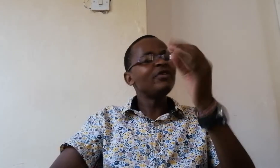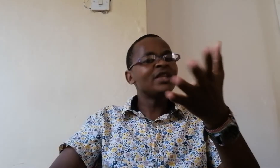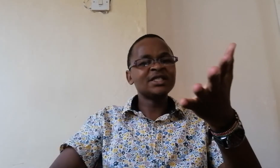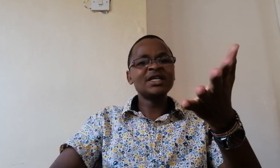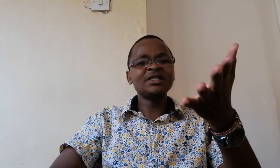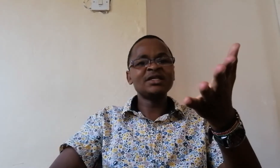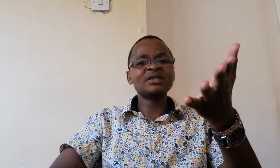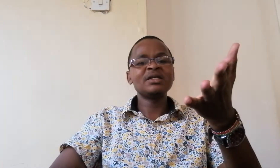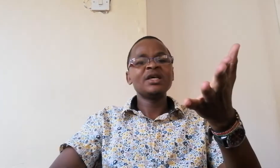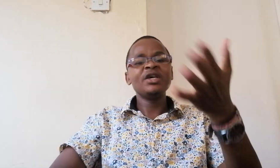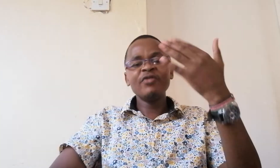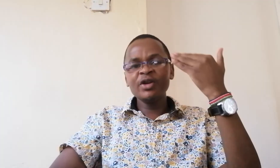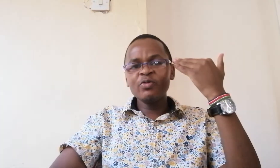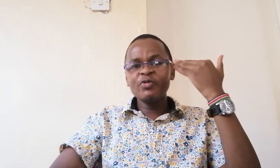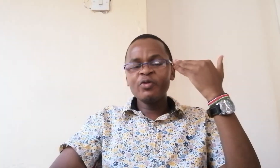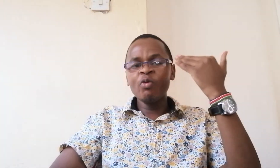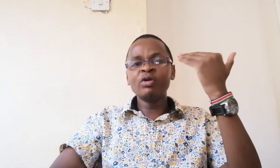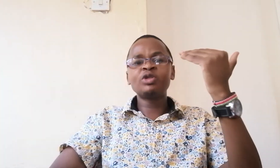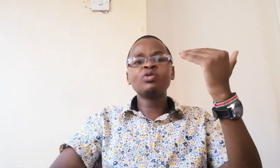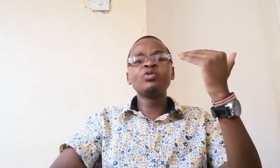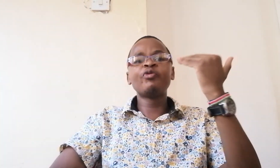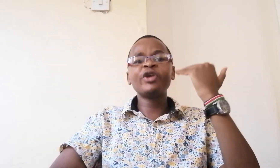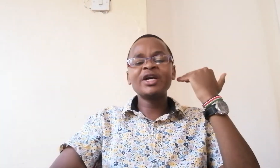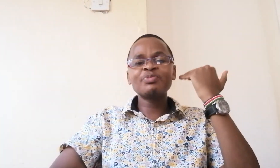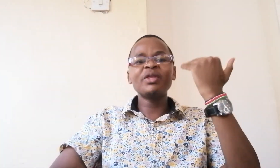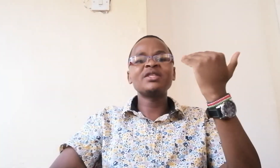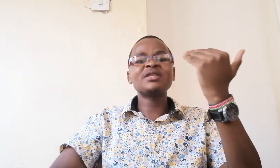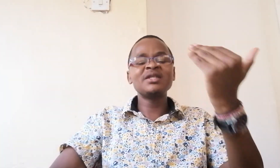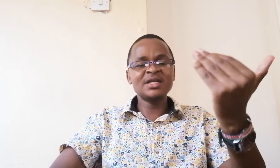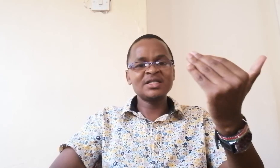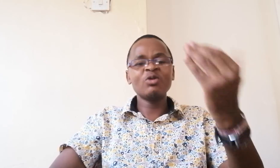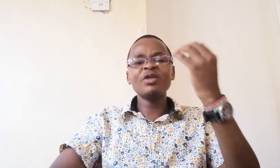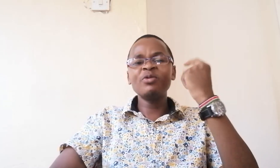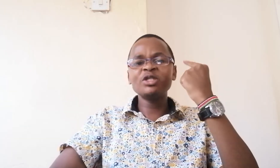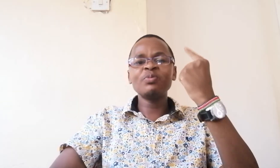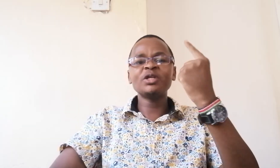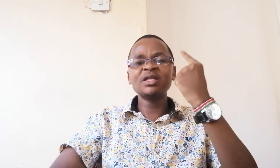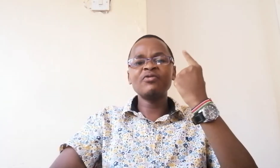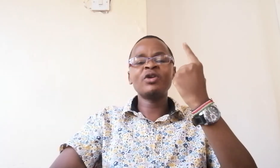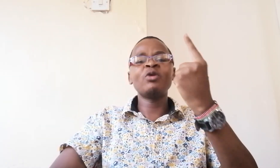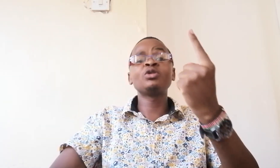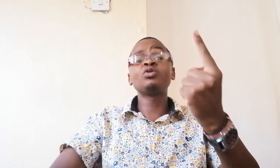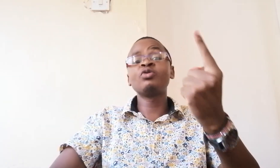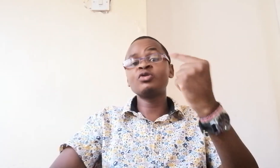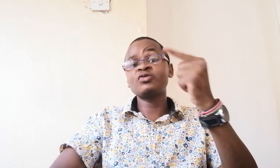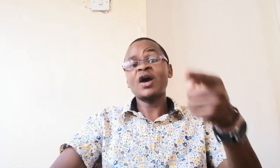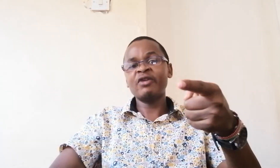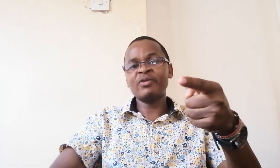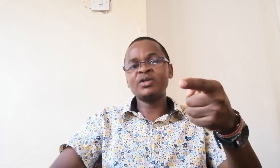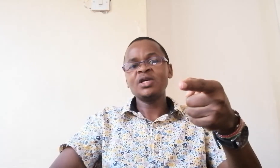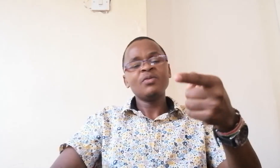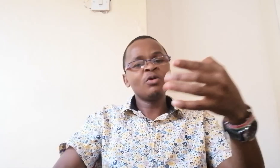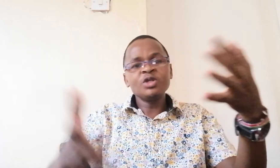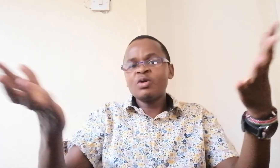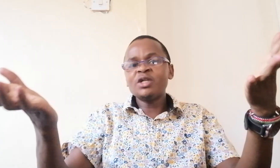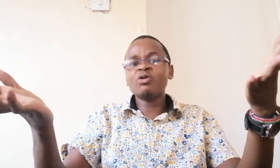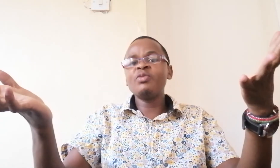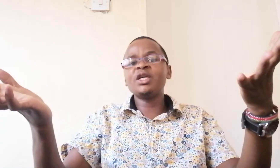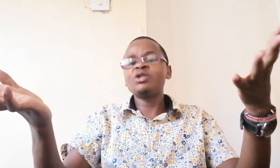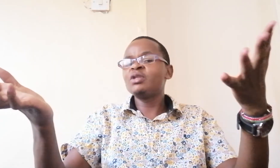that sentence, even if you want to figure spell the sentence, because the most important thing for now is to know those alphabets, because you can't communicate with